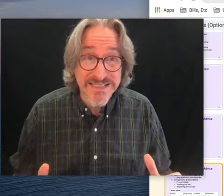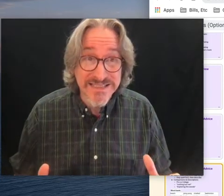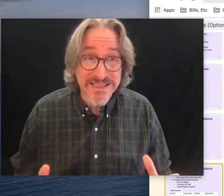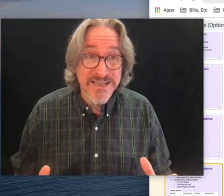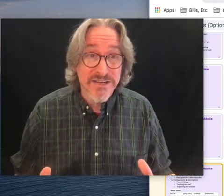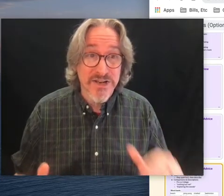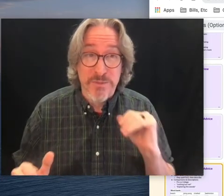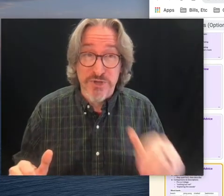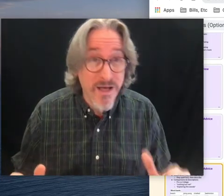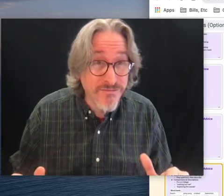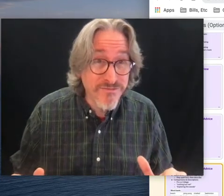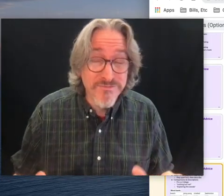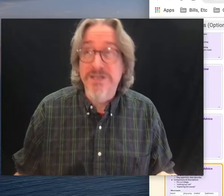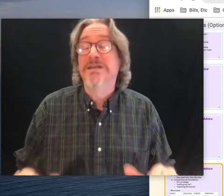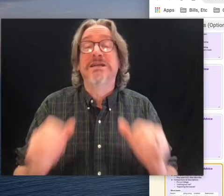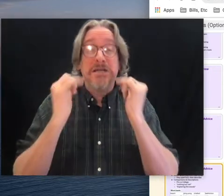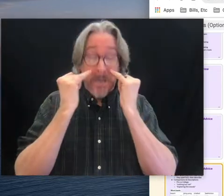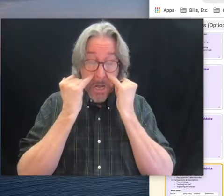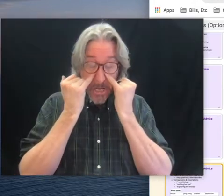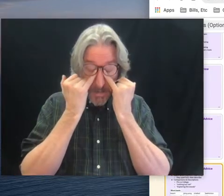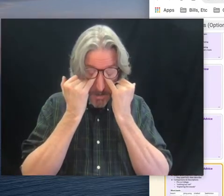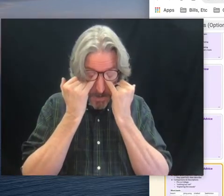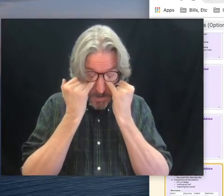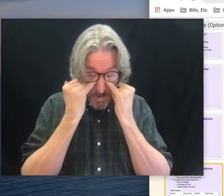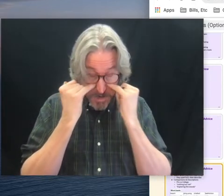last, number 12,